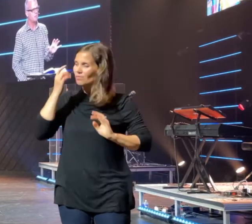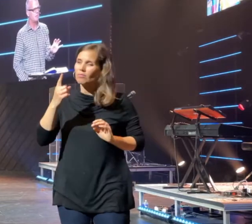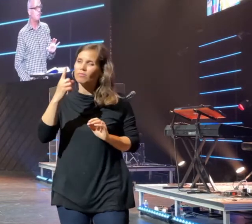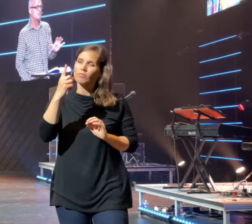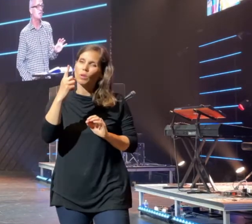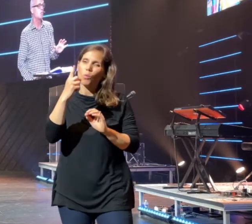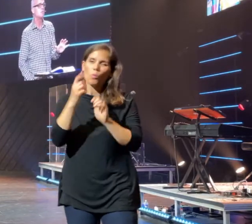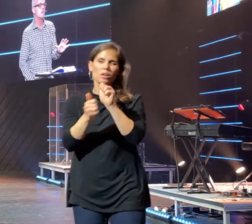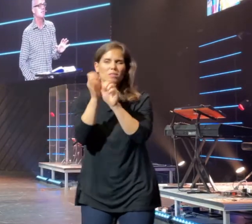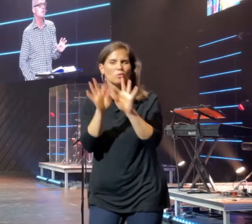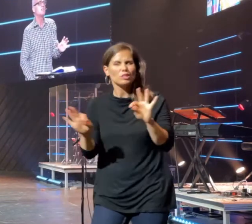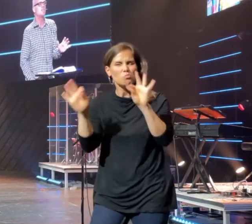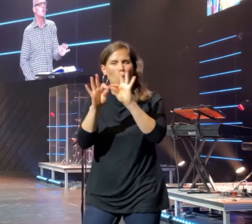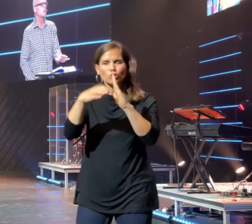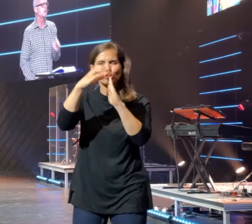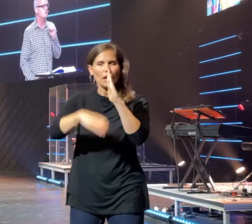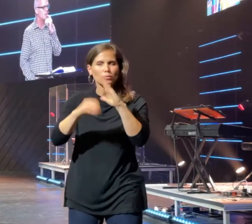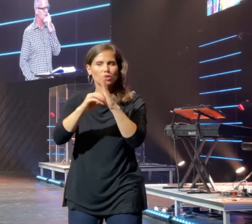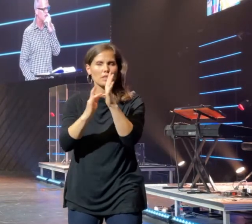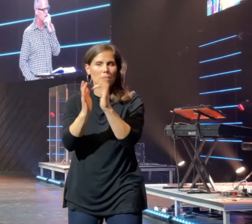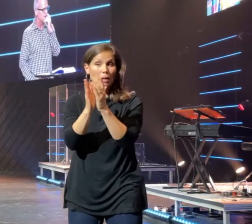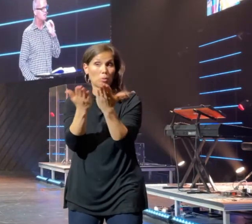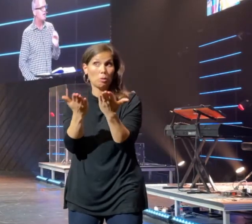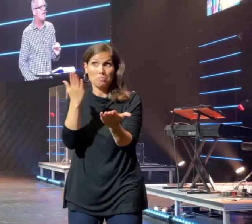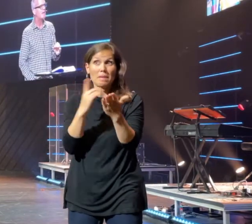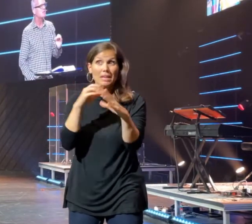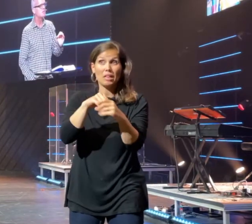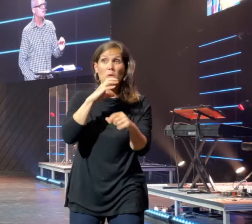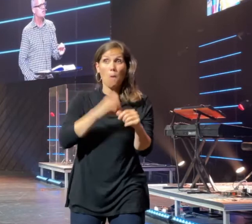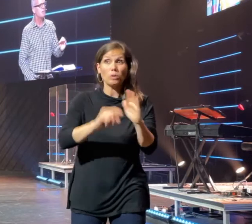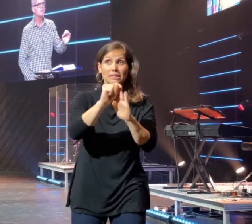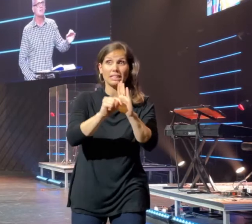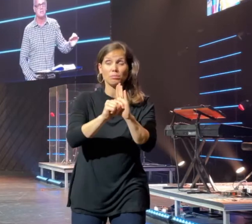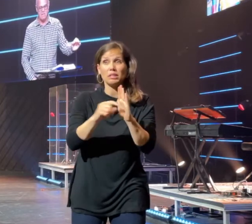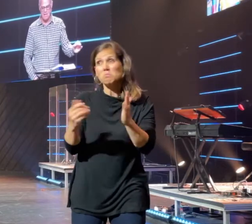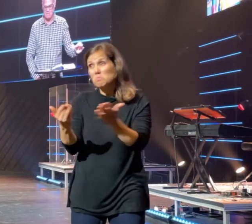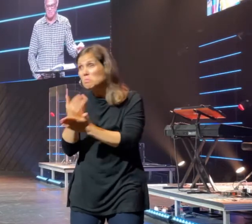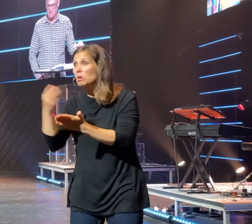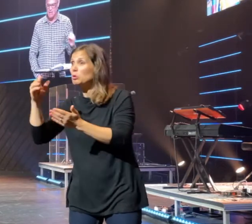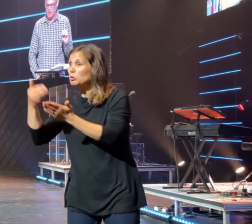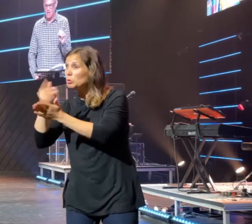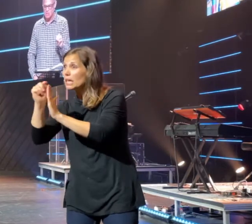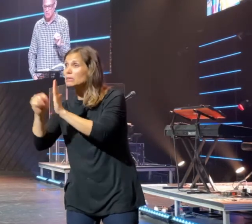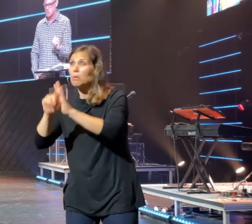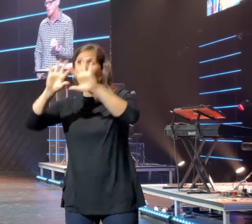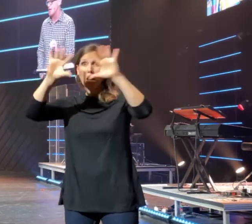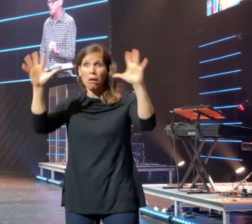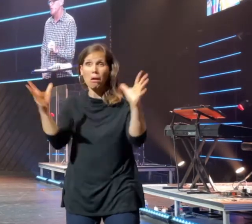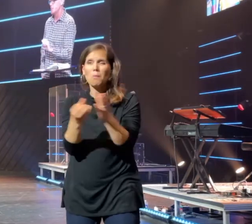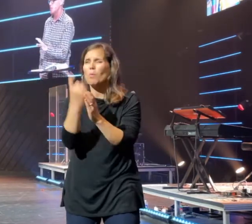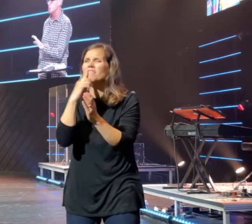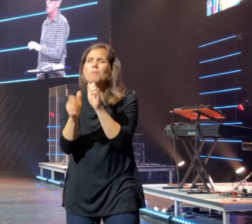Bible, I would say the Holy Testament in general, but on this subject, is Acts chapter 10. Now, in Acts chapter